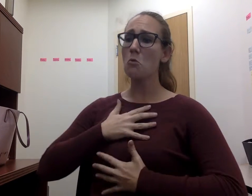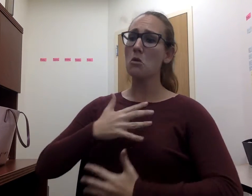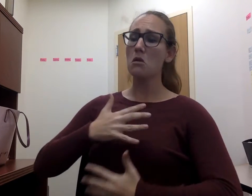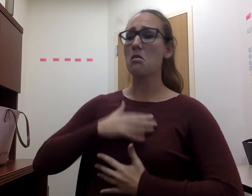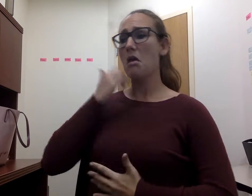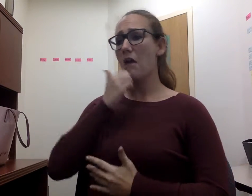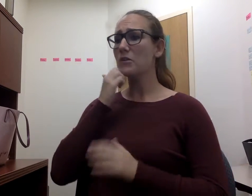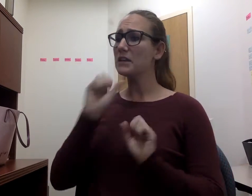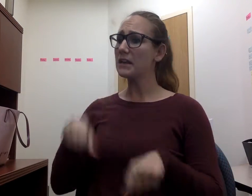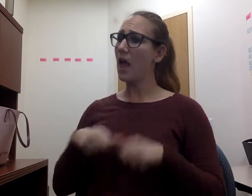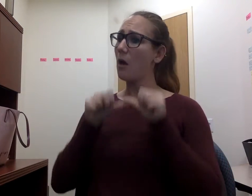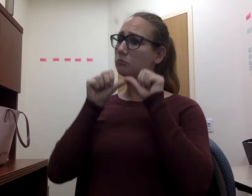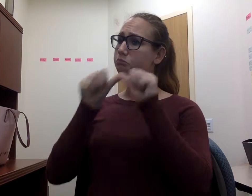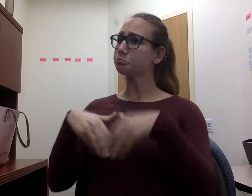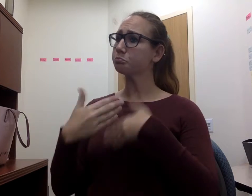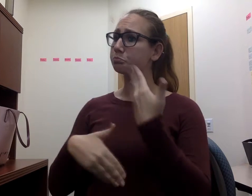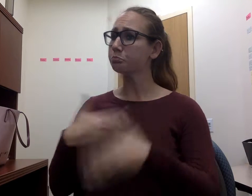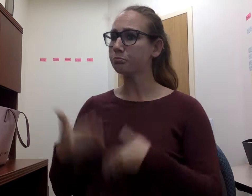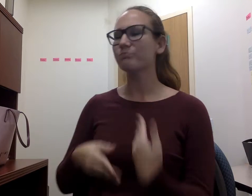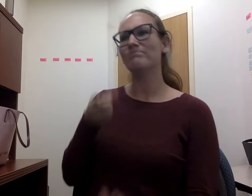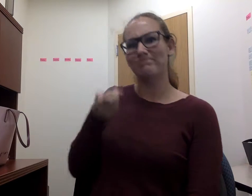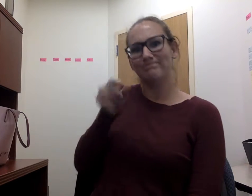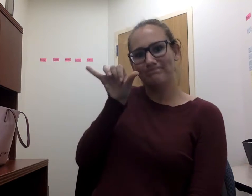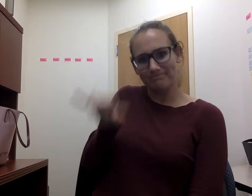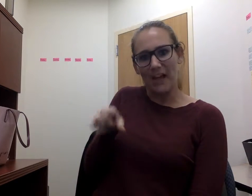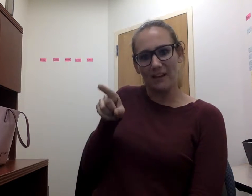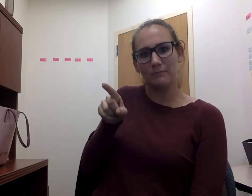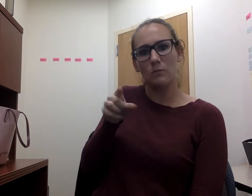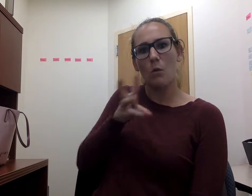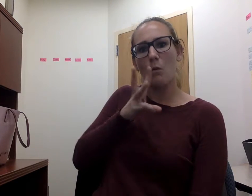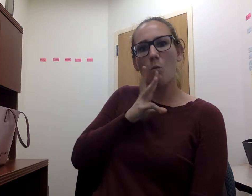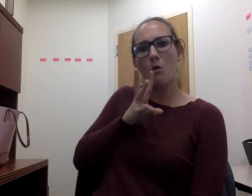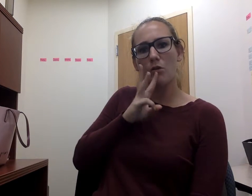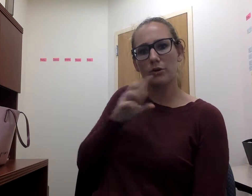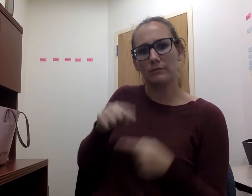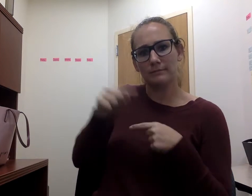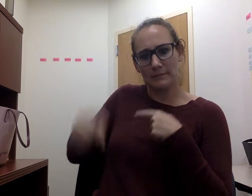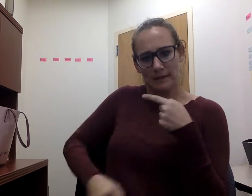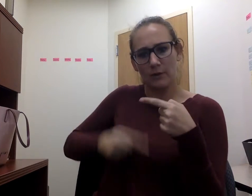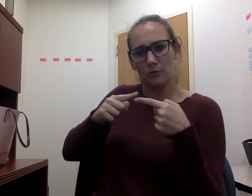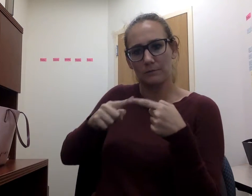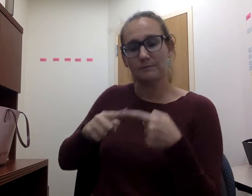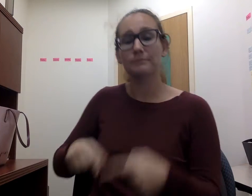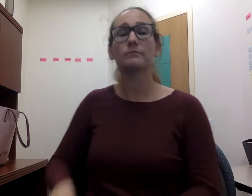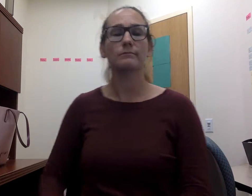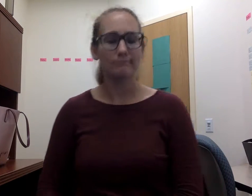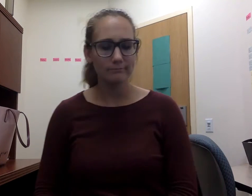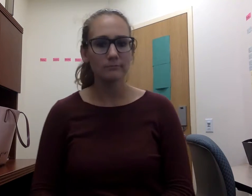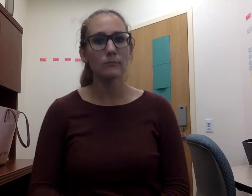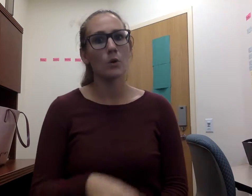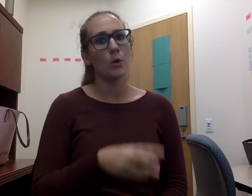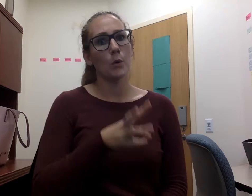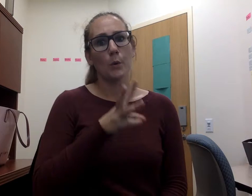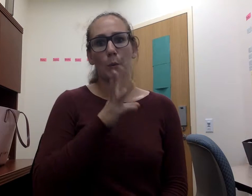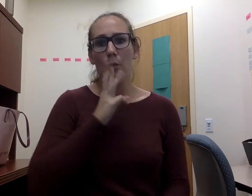So simple, even small children understand the basics. Yet so complex, the most advanced Earth scientists,